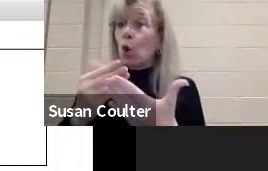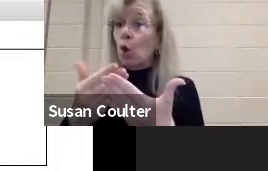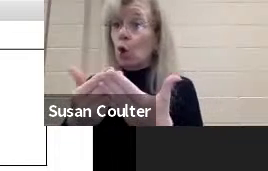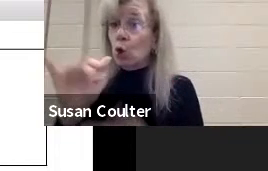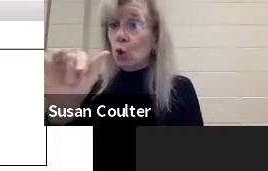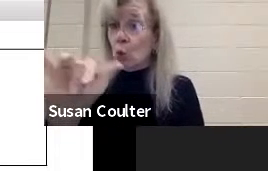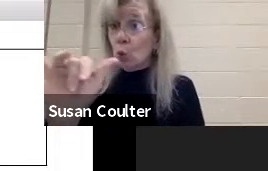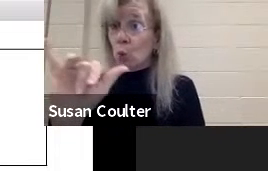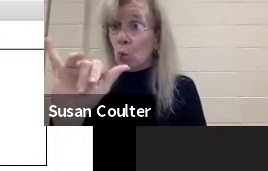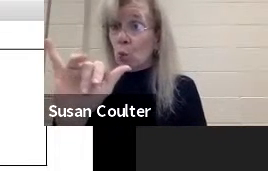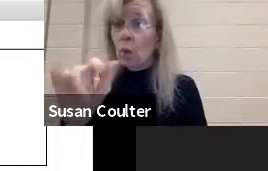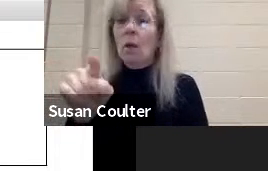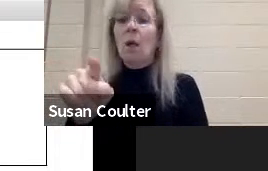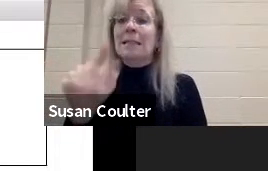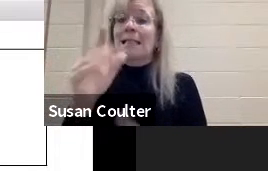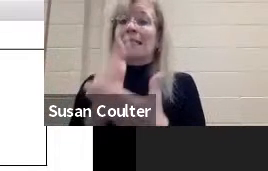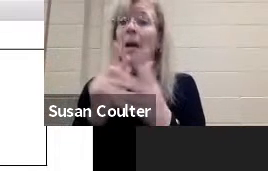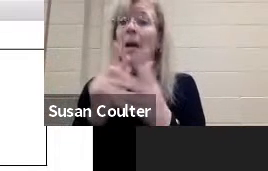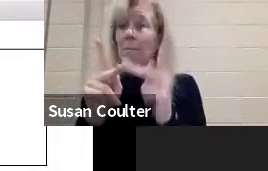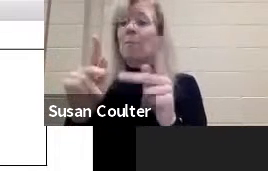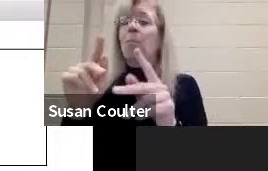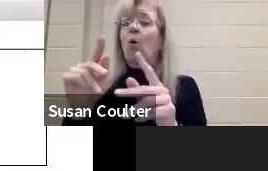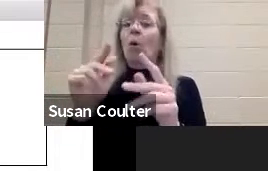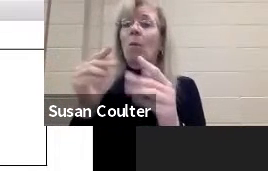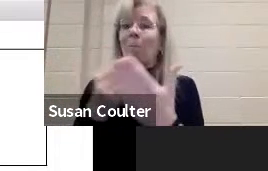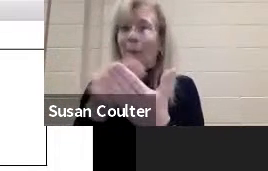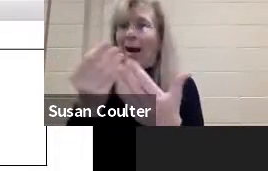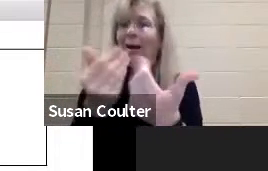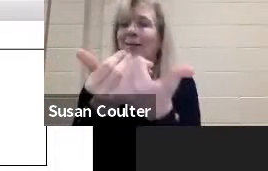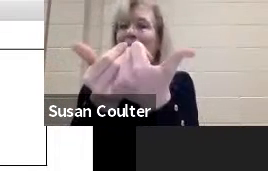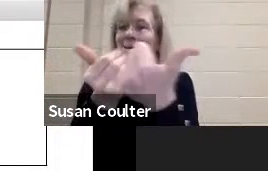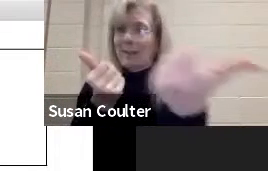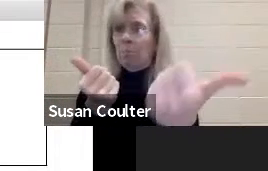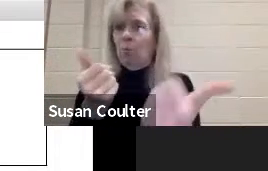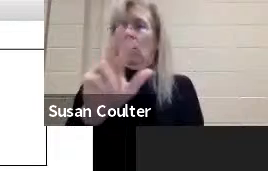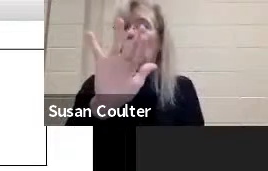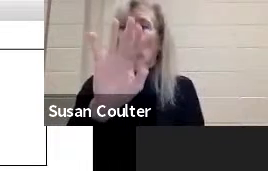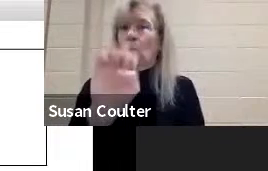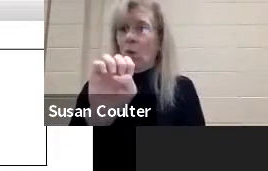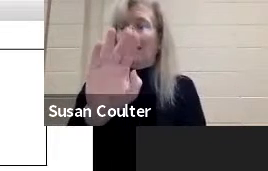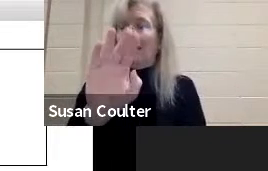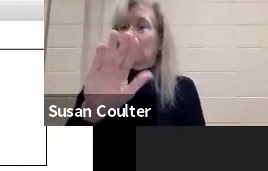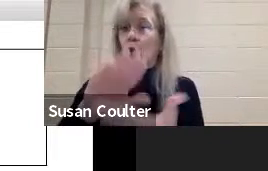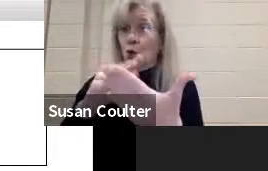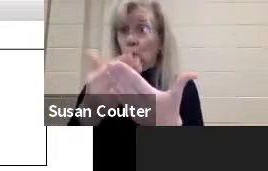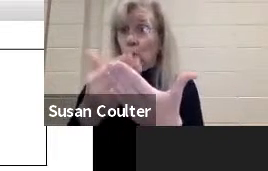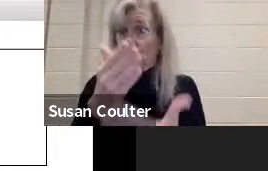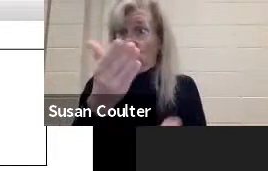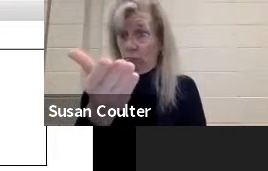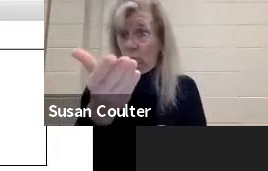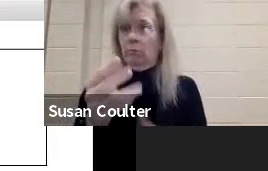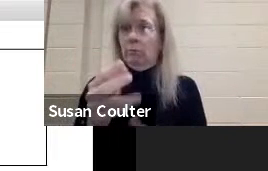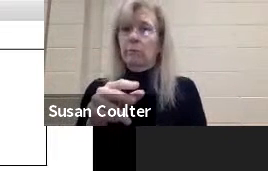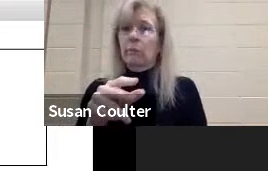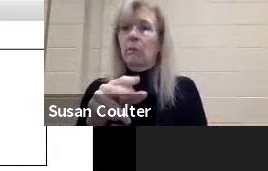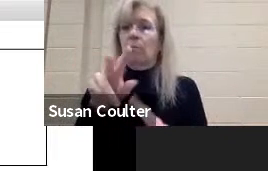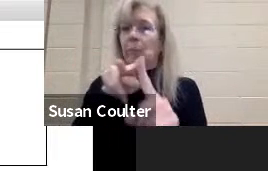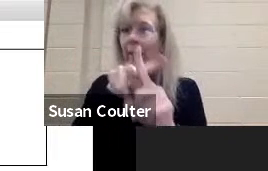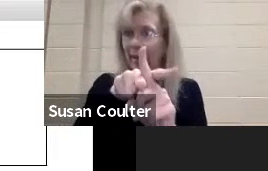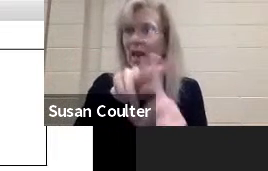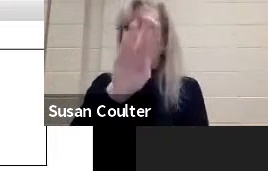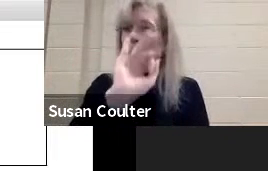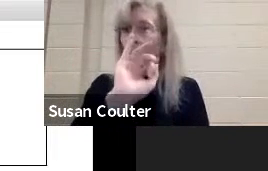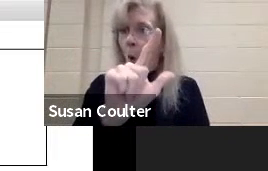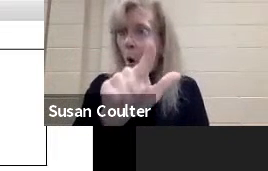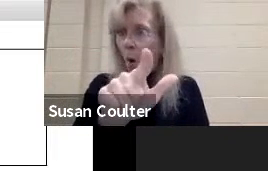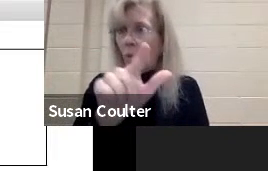Rice cooker too. Some people buy separate rice cooker,